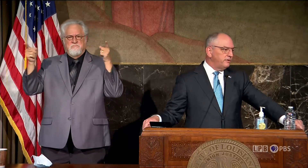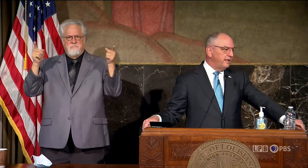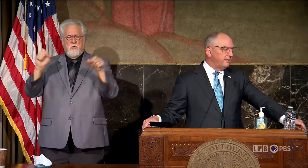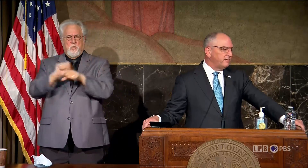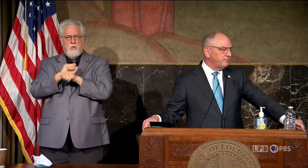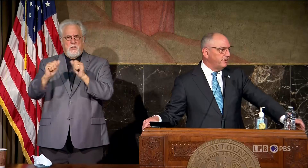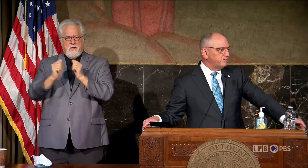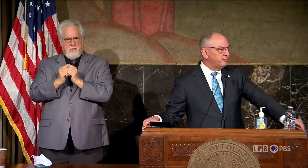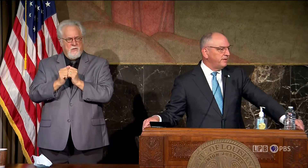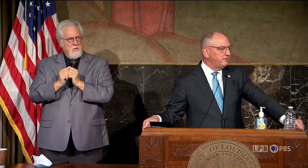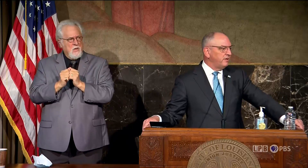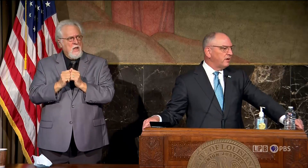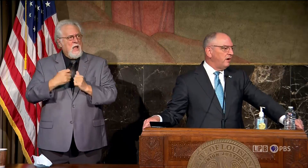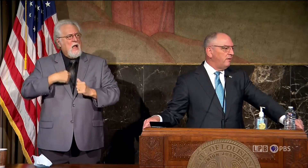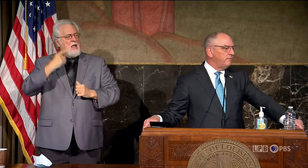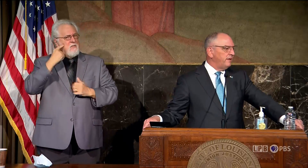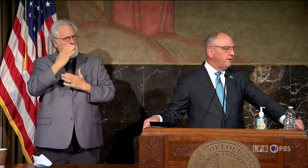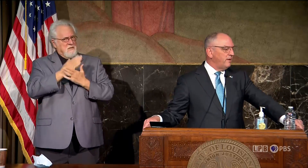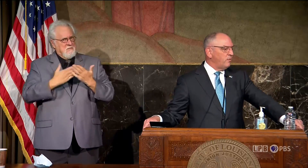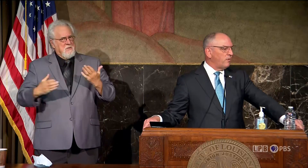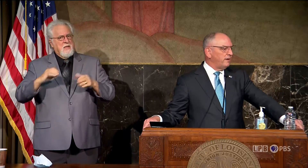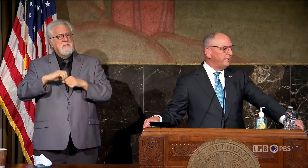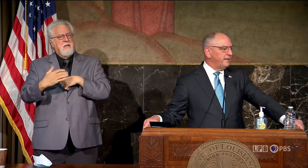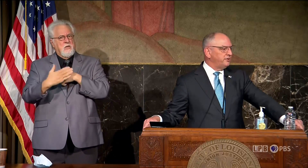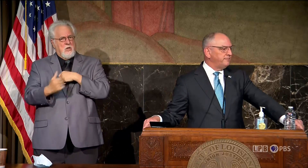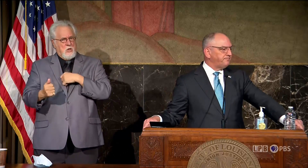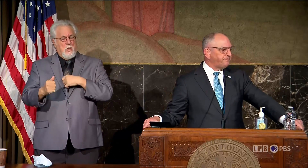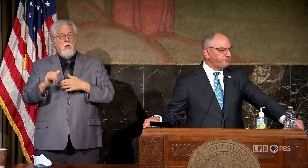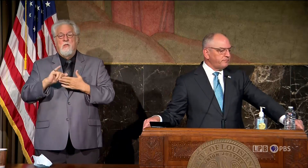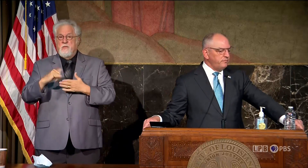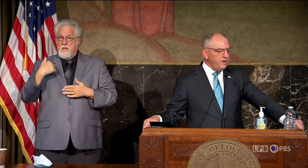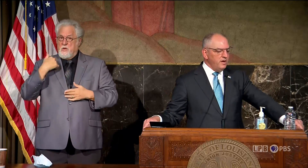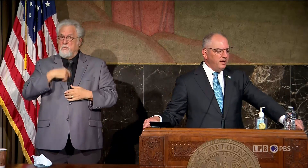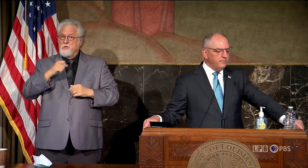do think there's some things in the call that warrant attention.